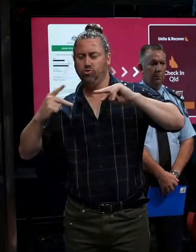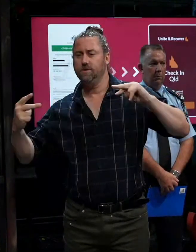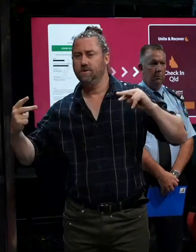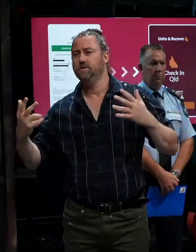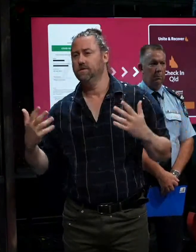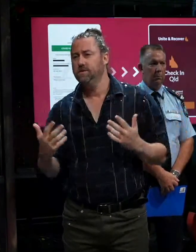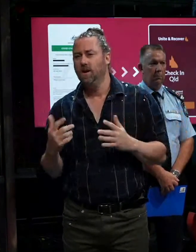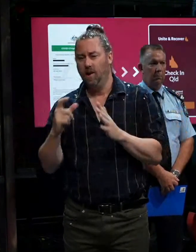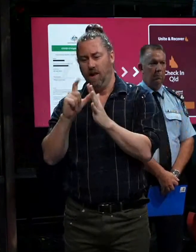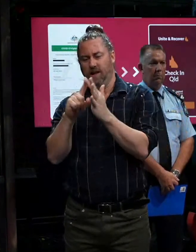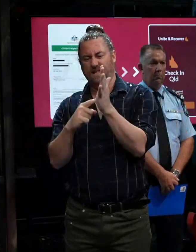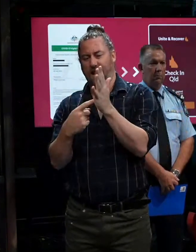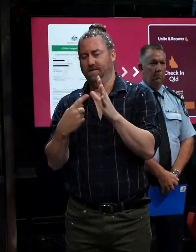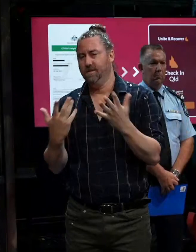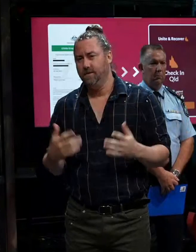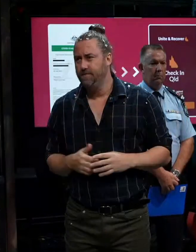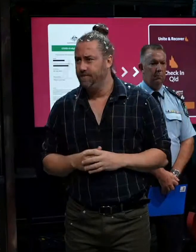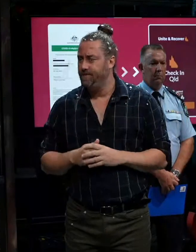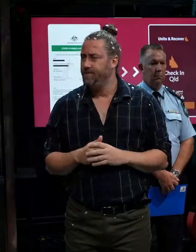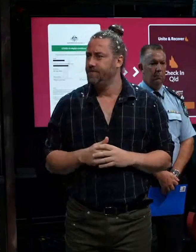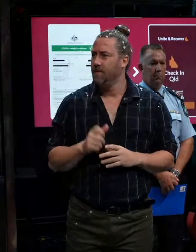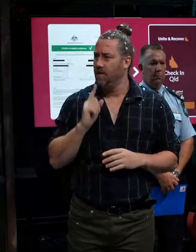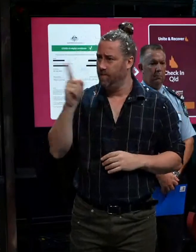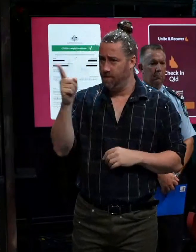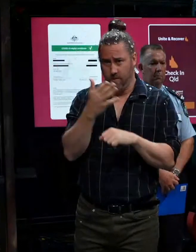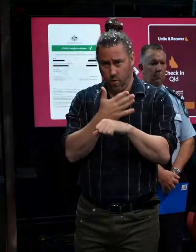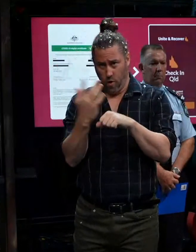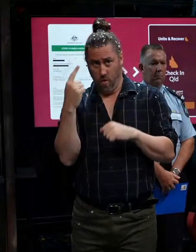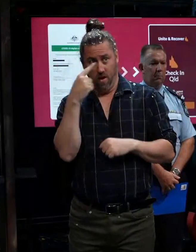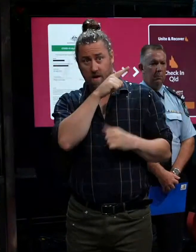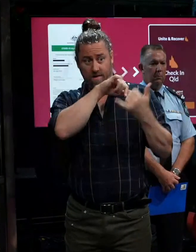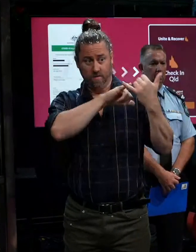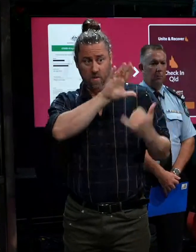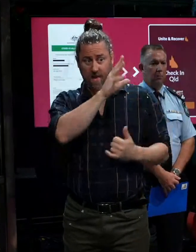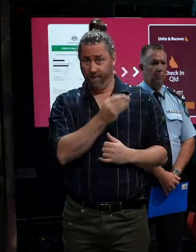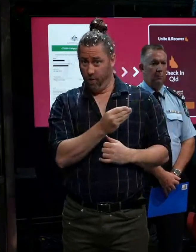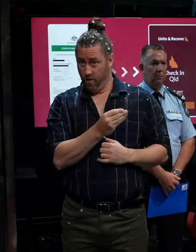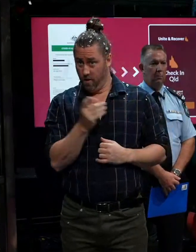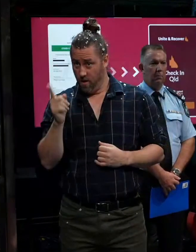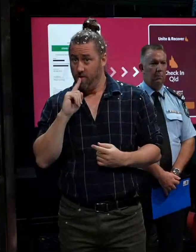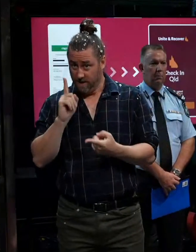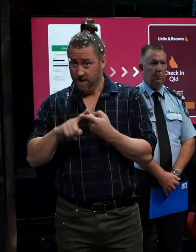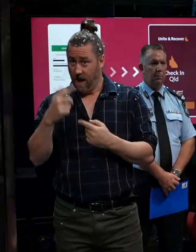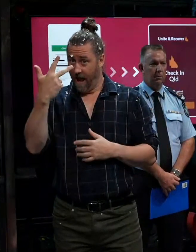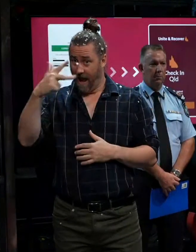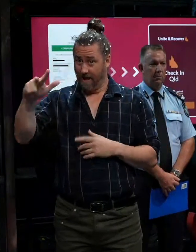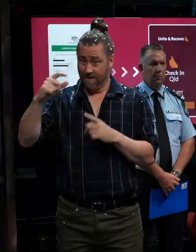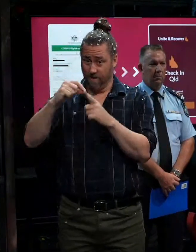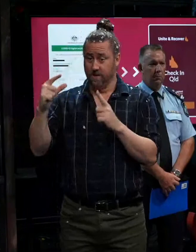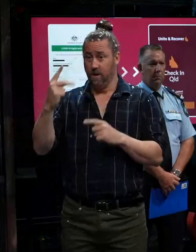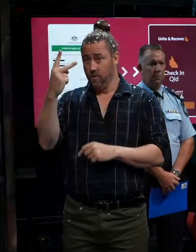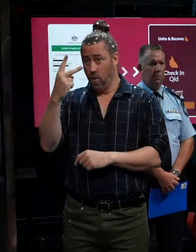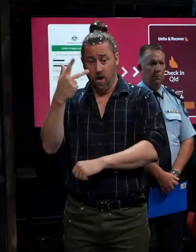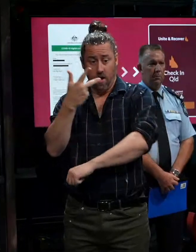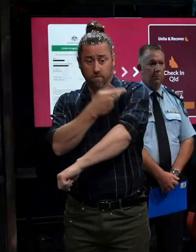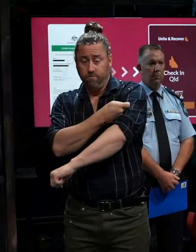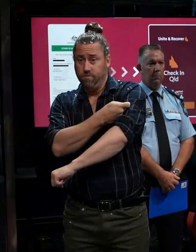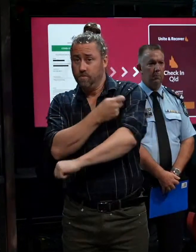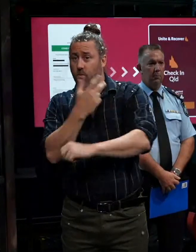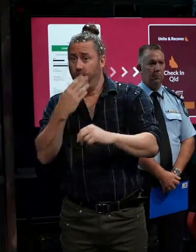our standard Delta strain. In light of the new strain, can you guarantee that the border will still open at 80% double dose to those